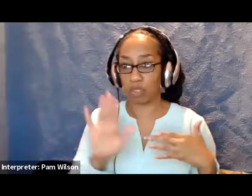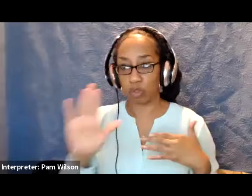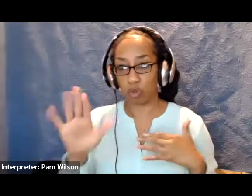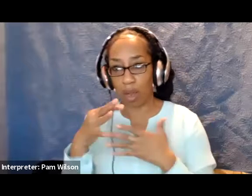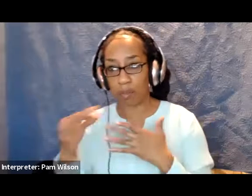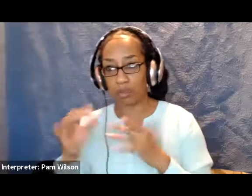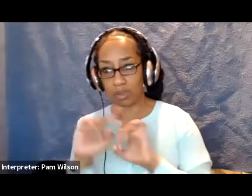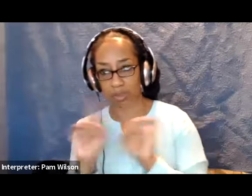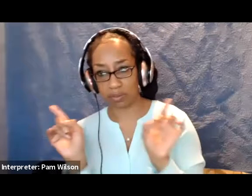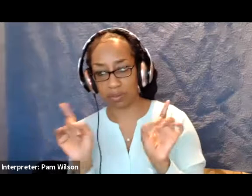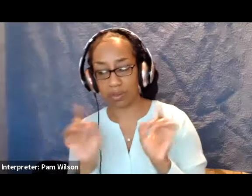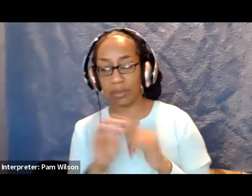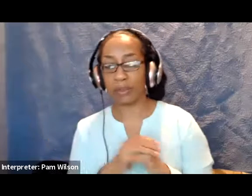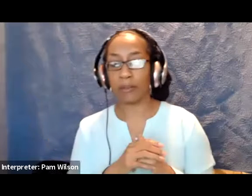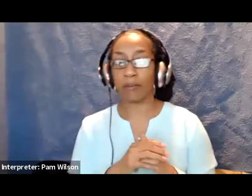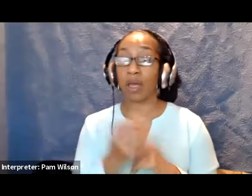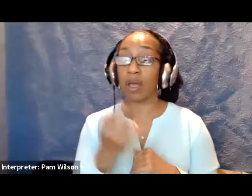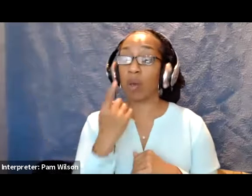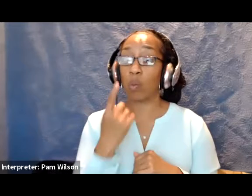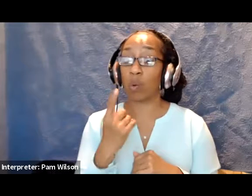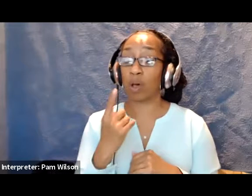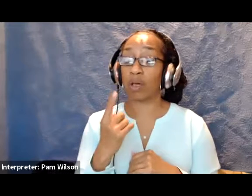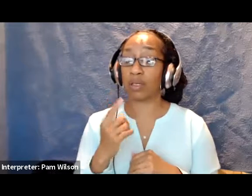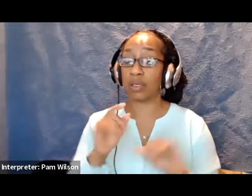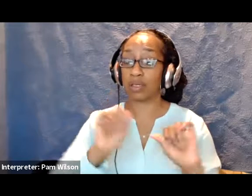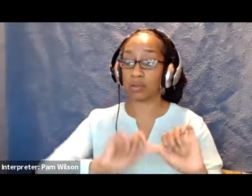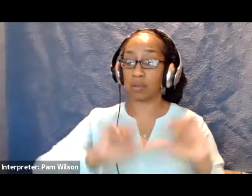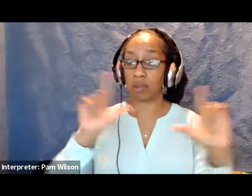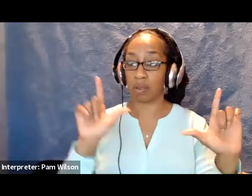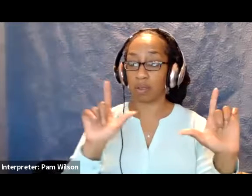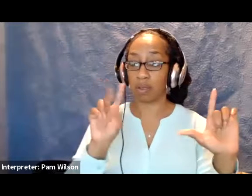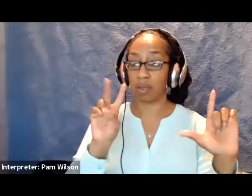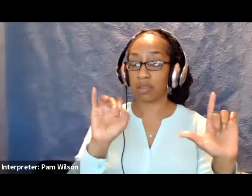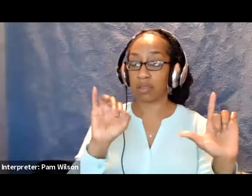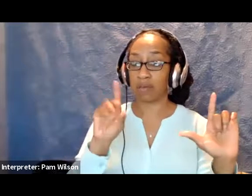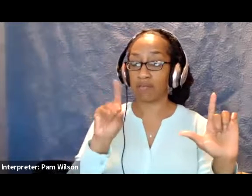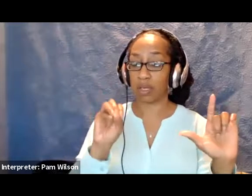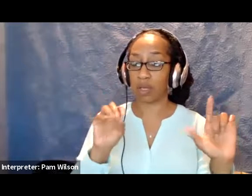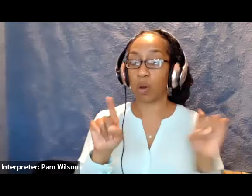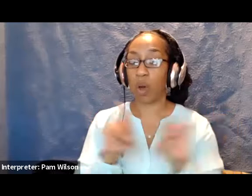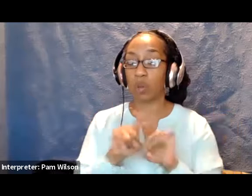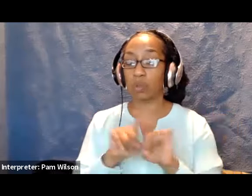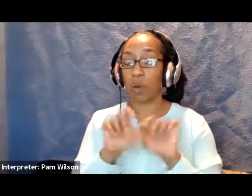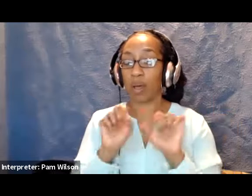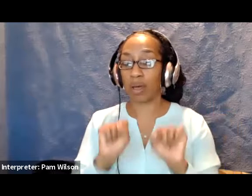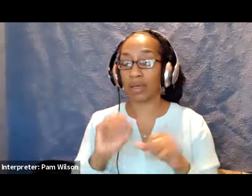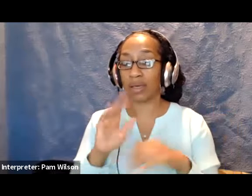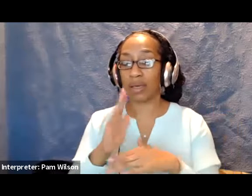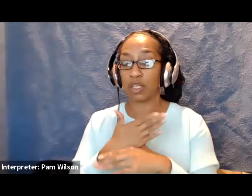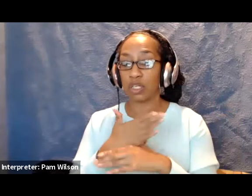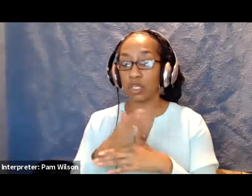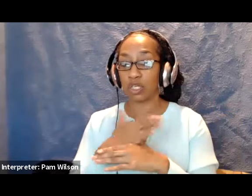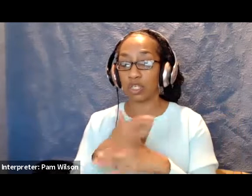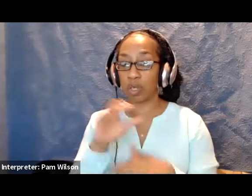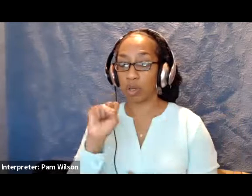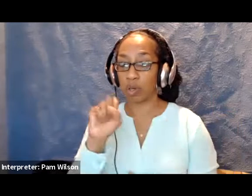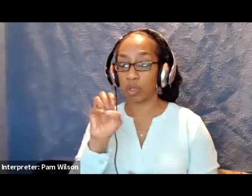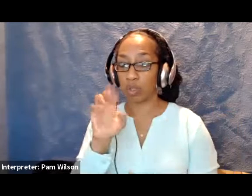them is the video. I have the video, and I also have the ability to share screen. Okay.